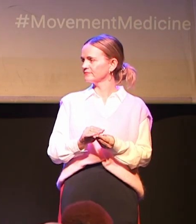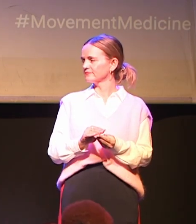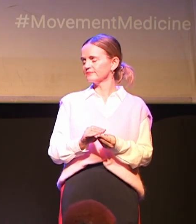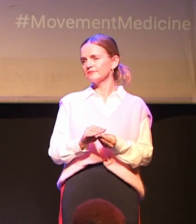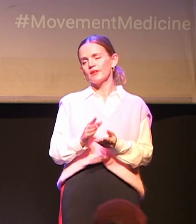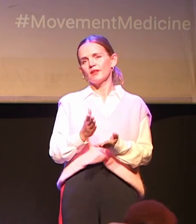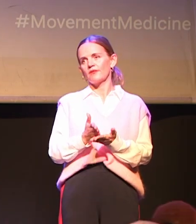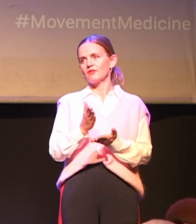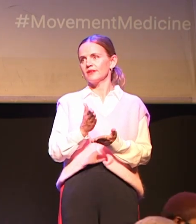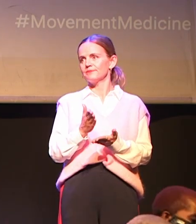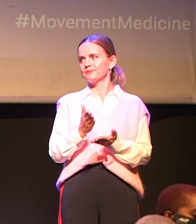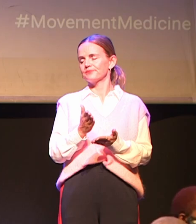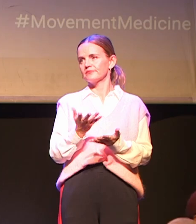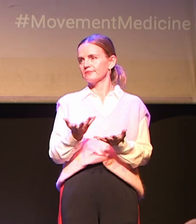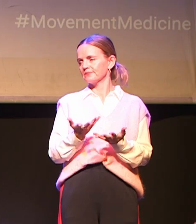a very